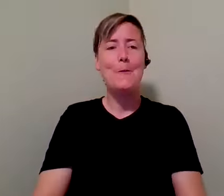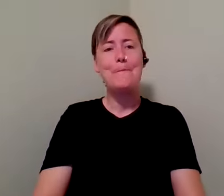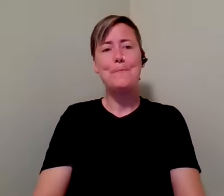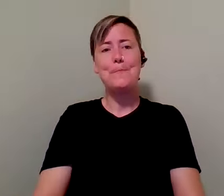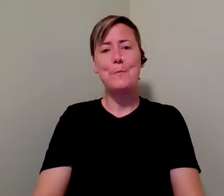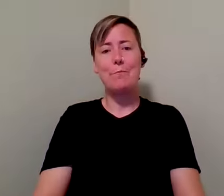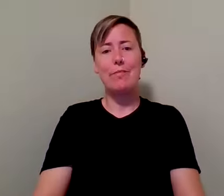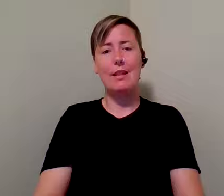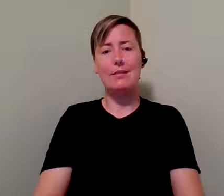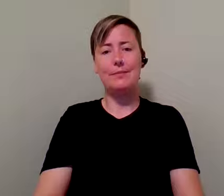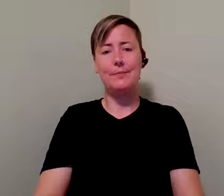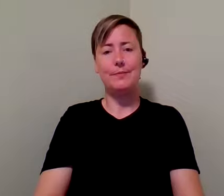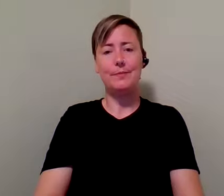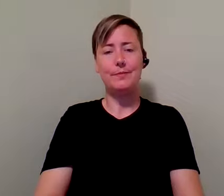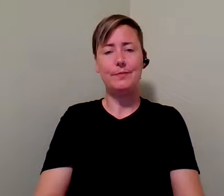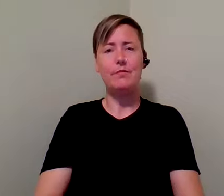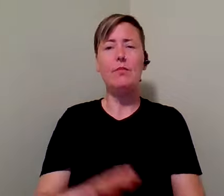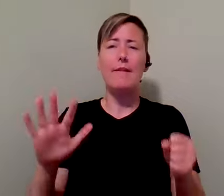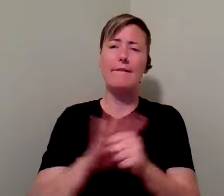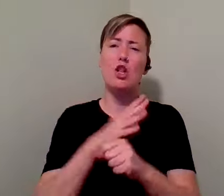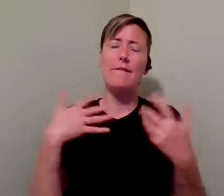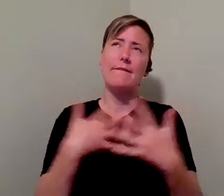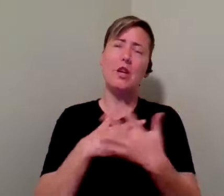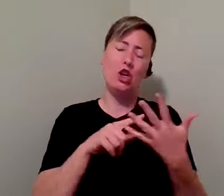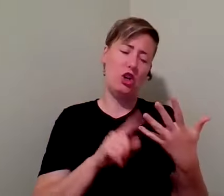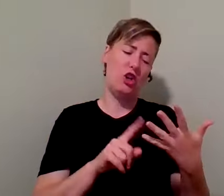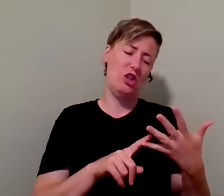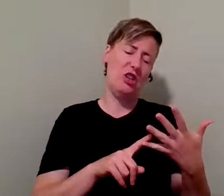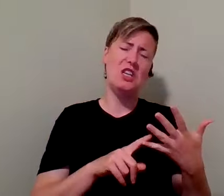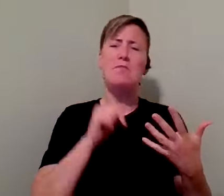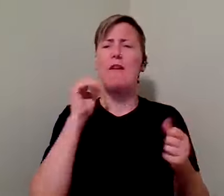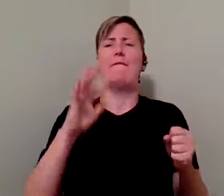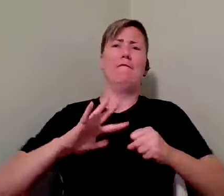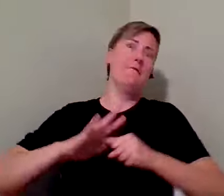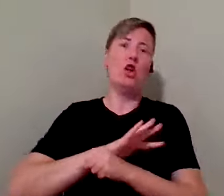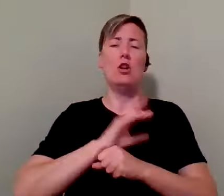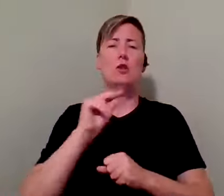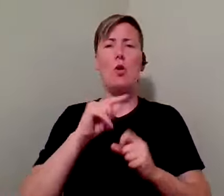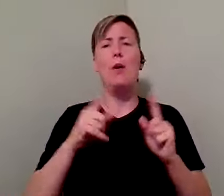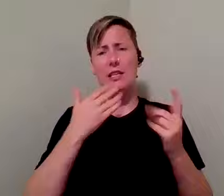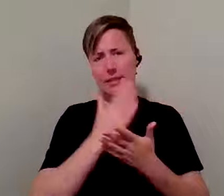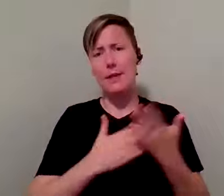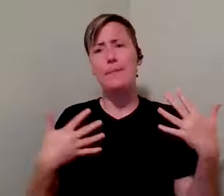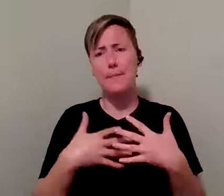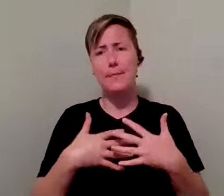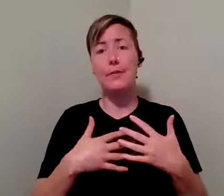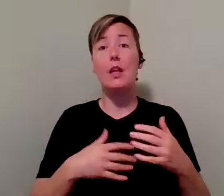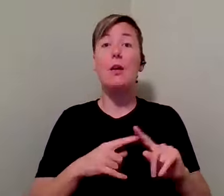am I full of fear? I'm not full of fear, but there is some apprehension. And am I able to help other people? Absolutely. Do I